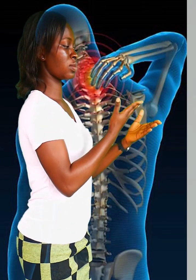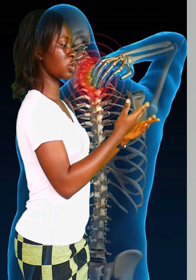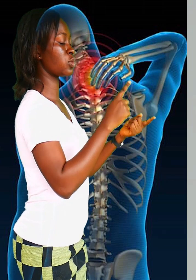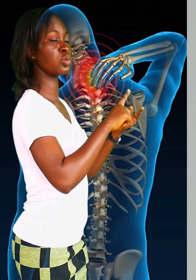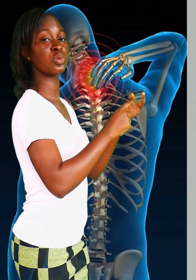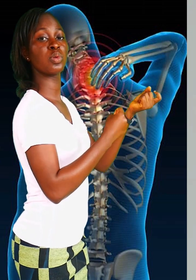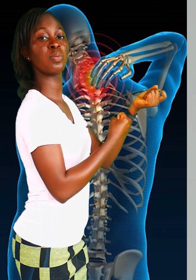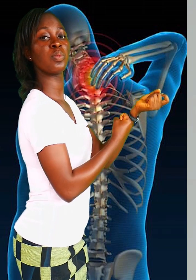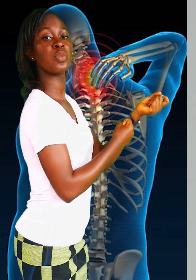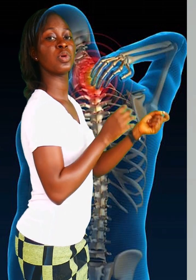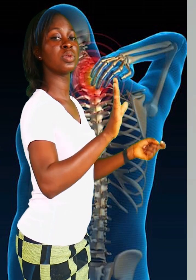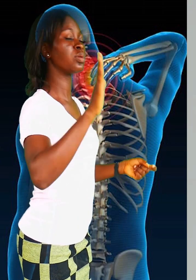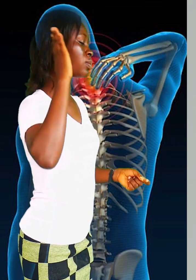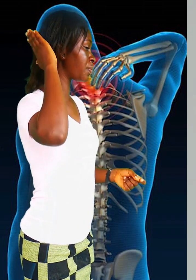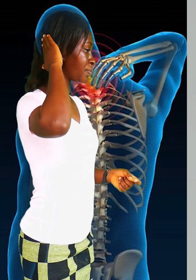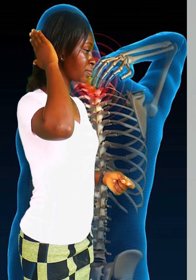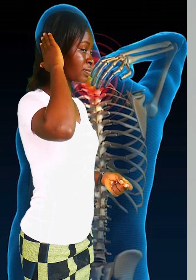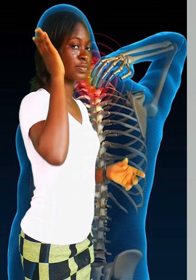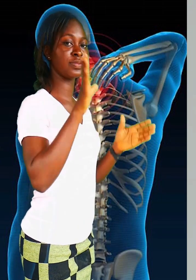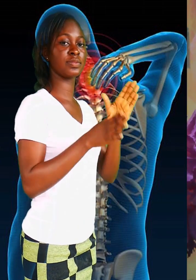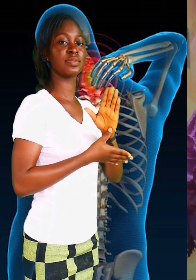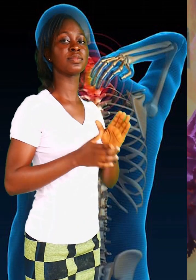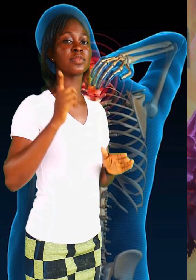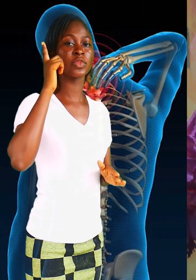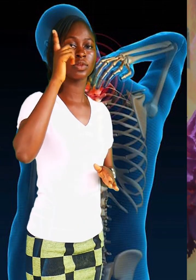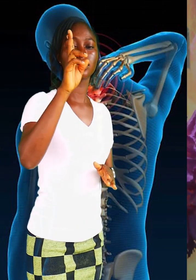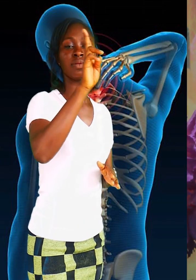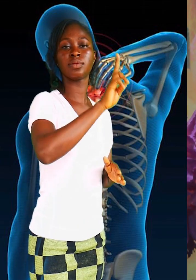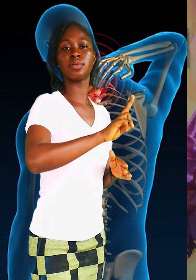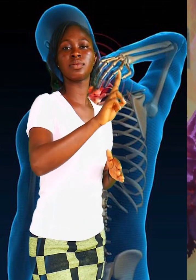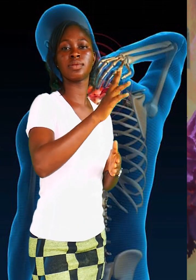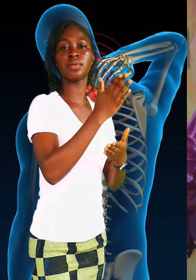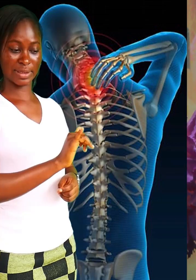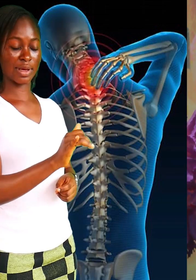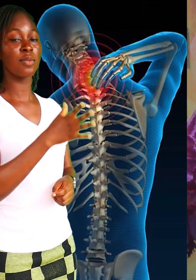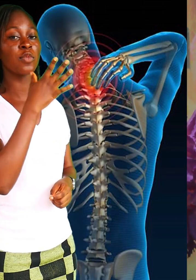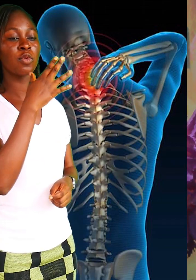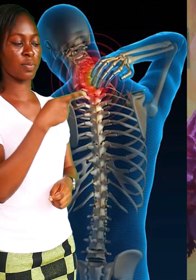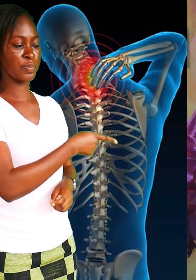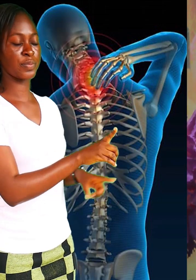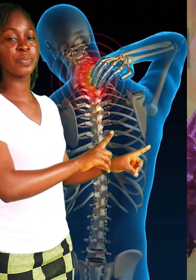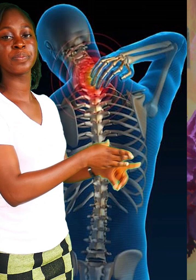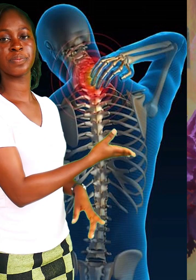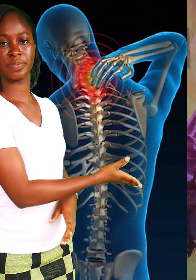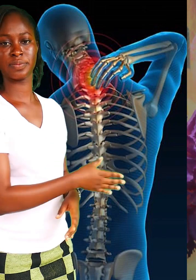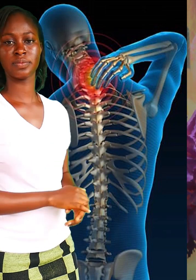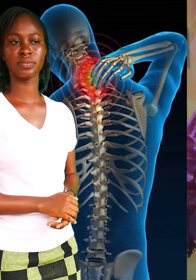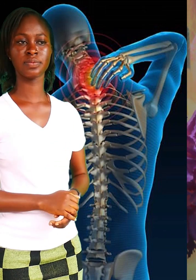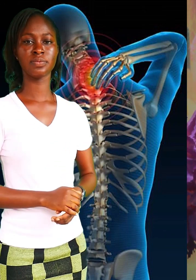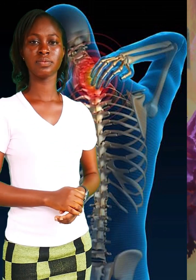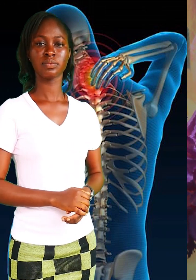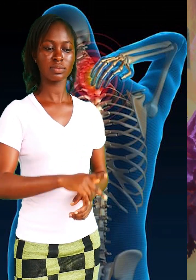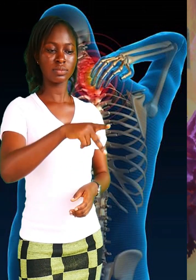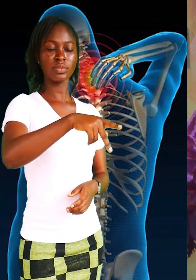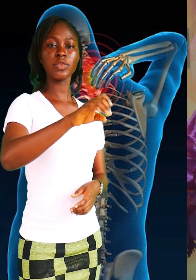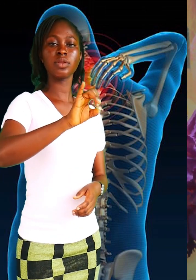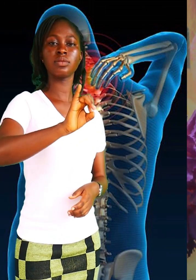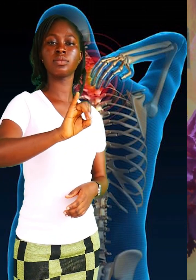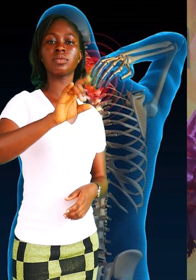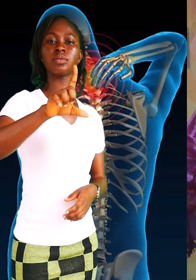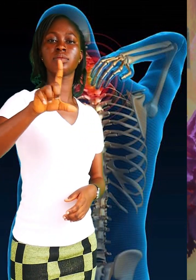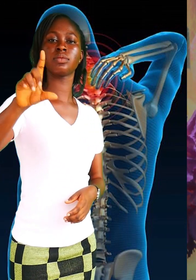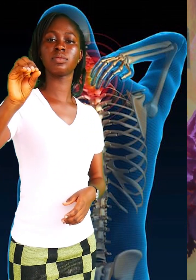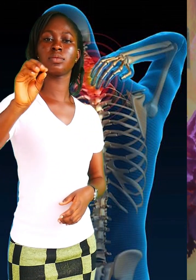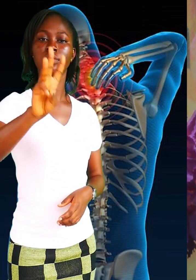to one end to a chihosa. Now the beer shall say their mamma, I am the pepe. Now, soon yet, your mamma, that son, dear